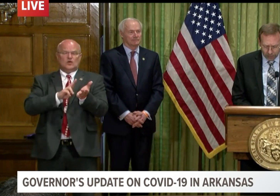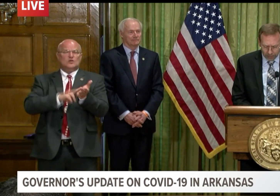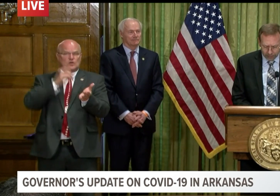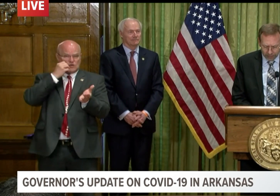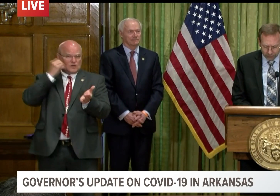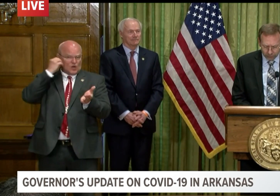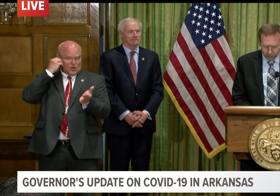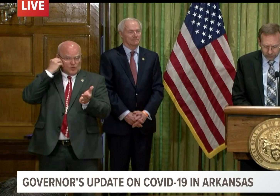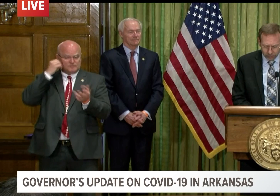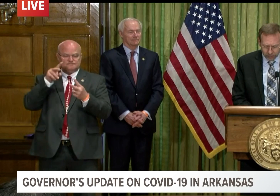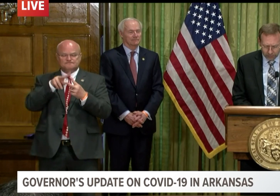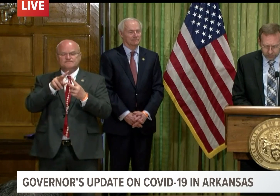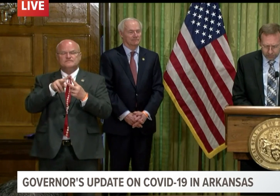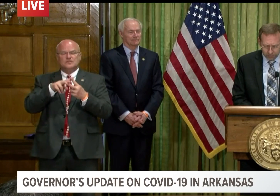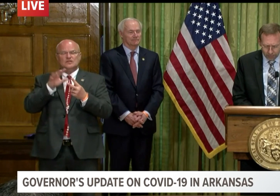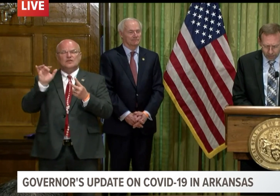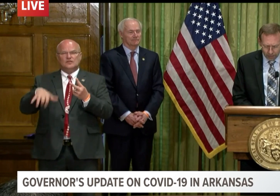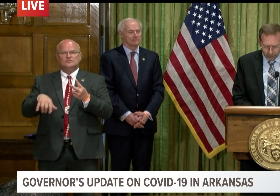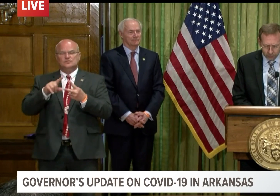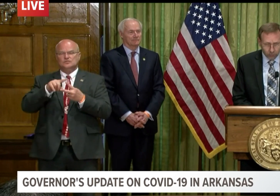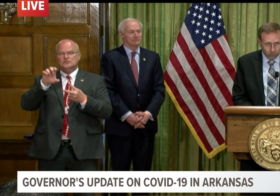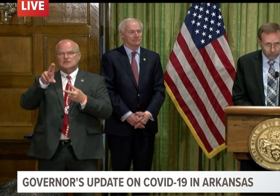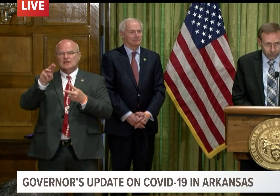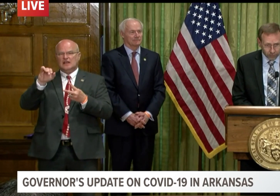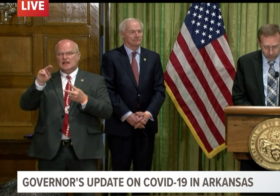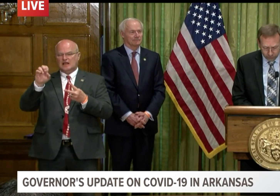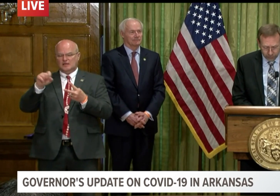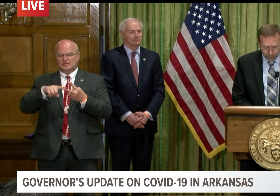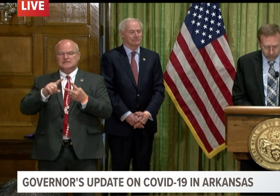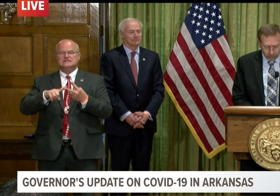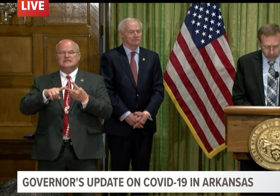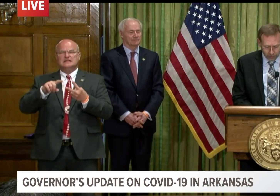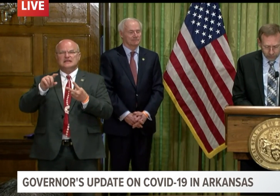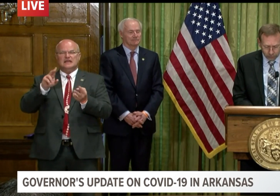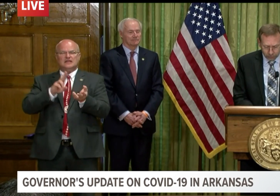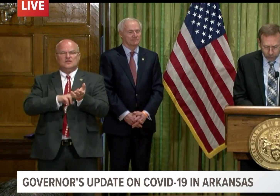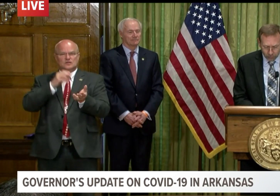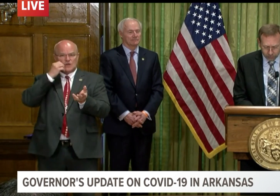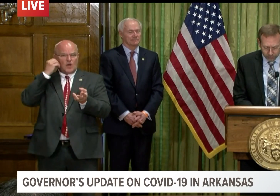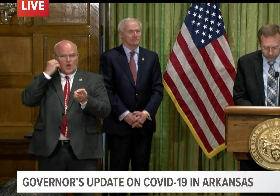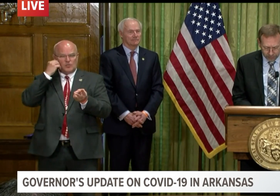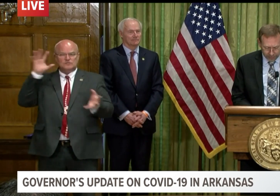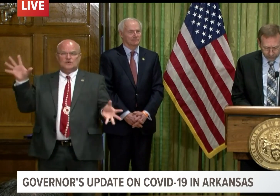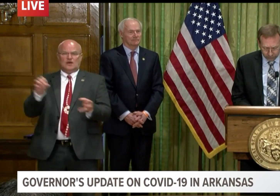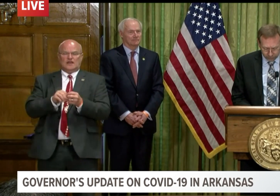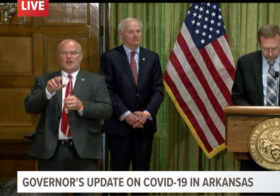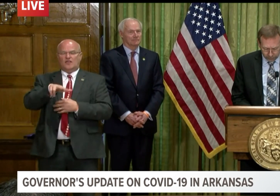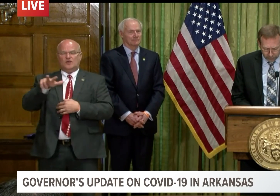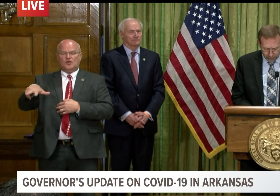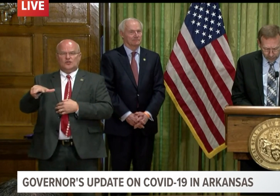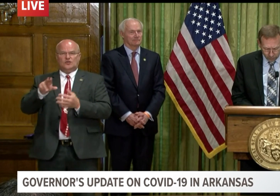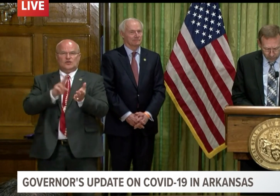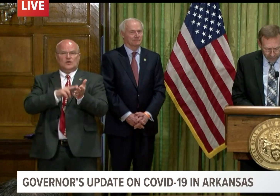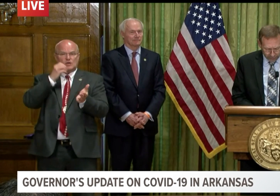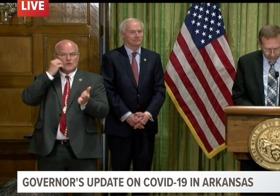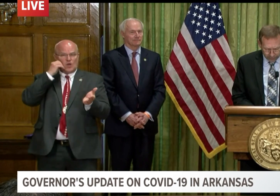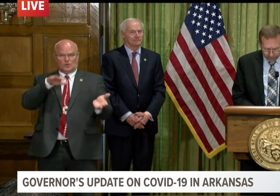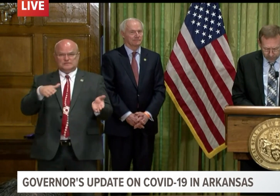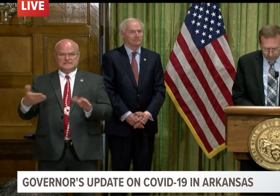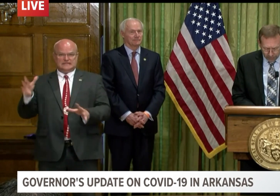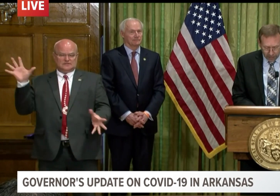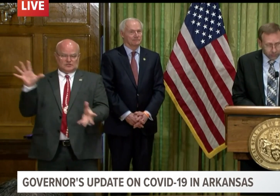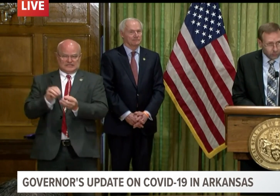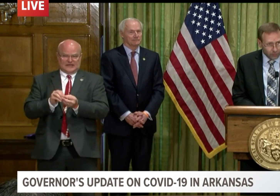home death. So that's a total of 33 nursing home deaths. We